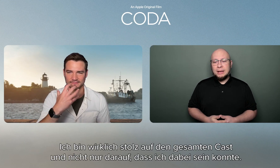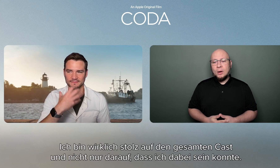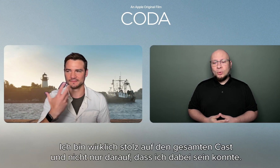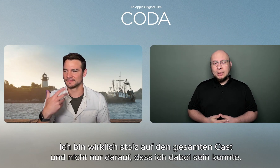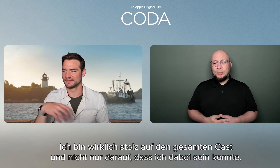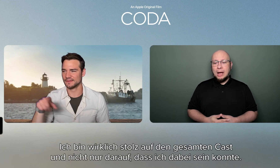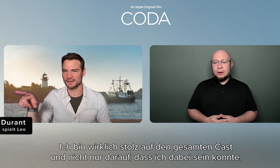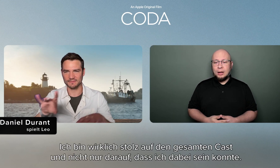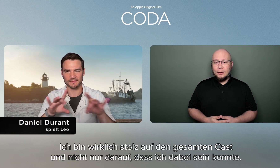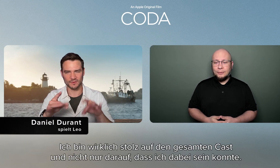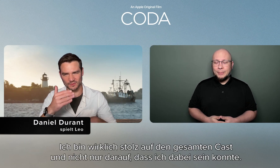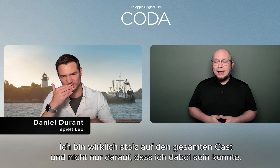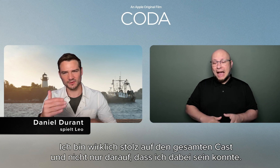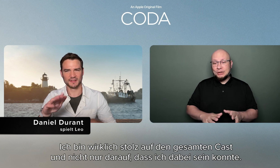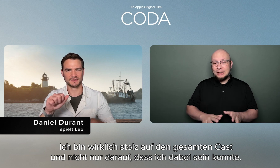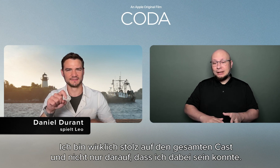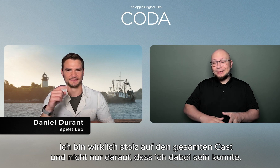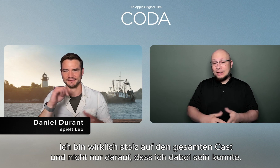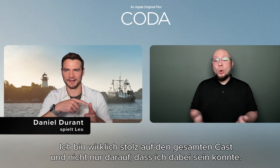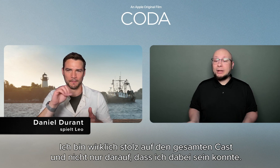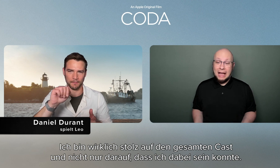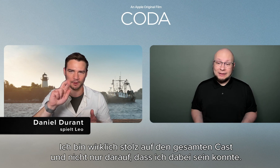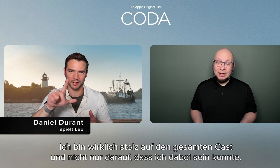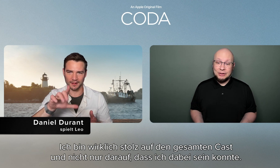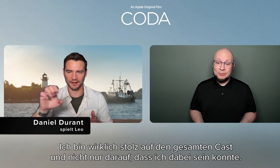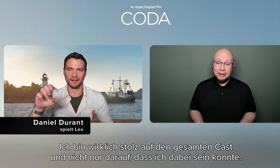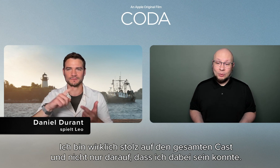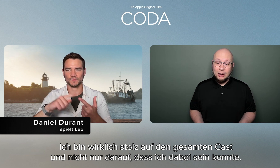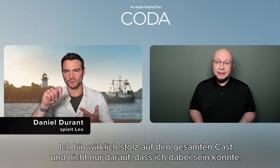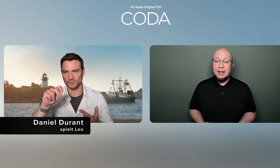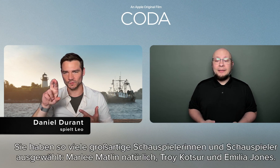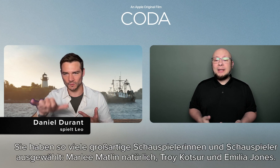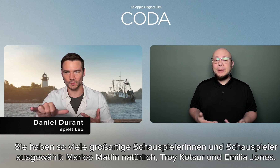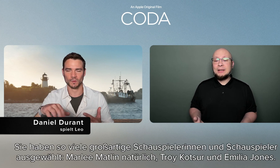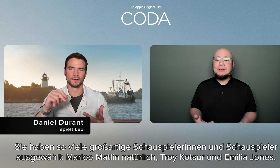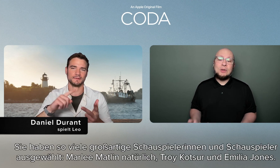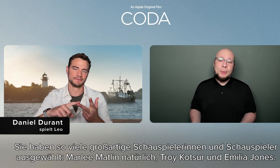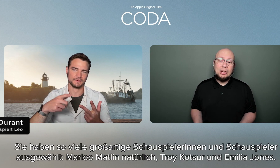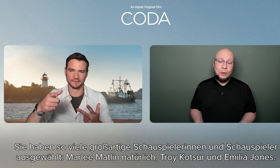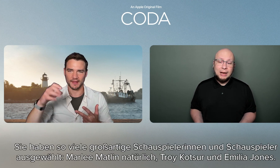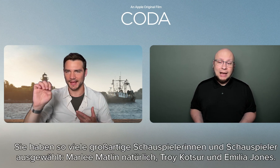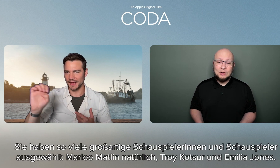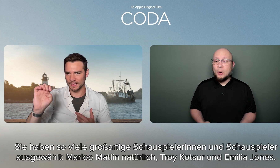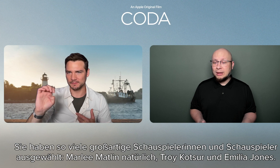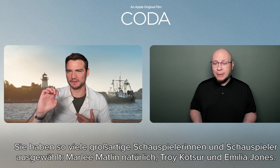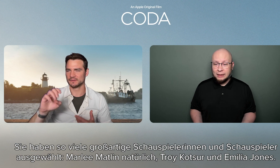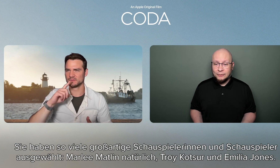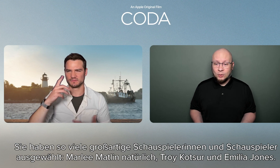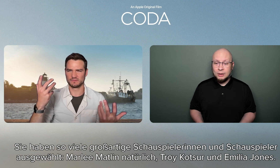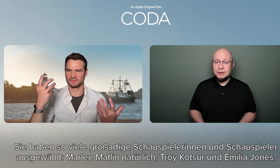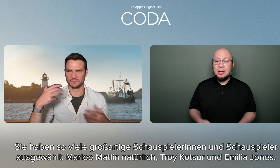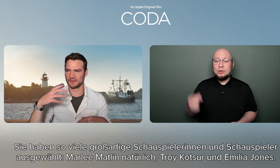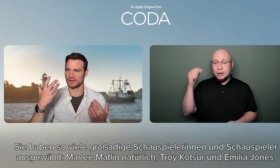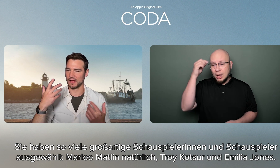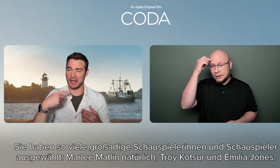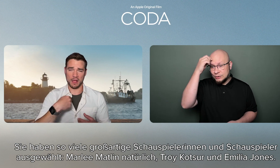Well, you know, I'm really proud of, I mean, actually the whole cast, not just me, right? I mean, they picked so many great actors. Marley Matlin, of